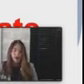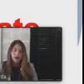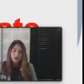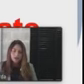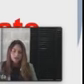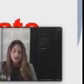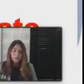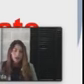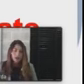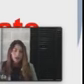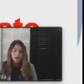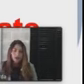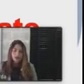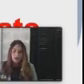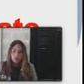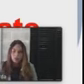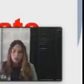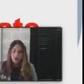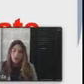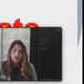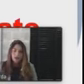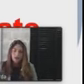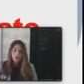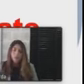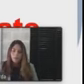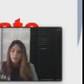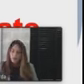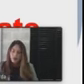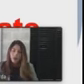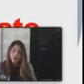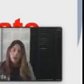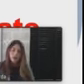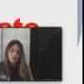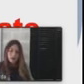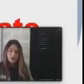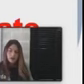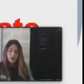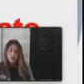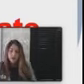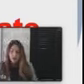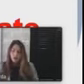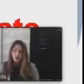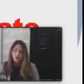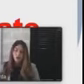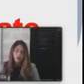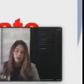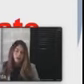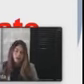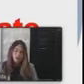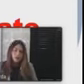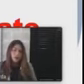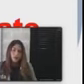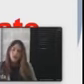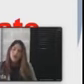form a lesion by disseminated thrombi and causing pulmonary and kidney injury more